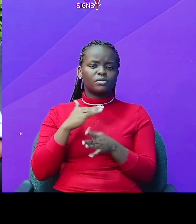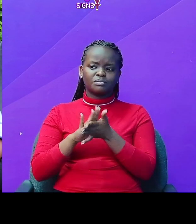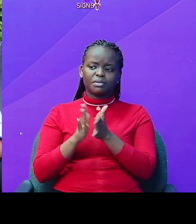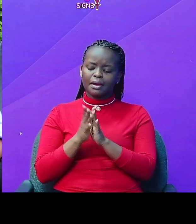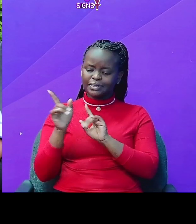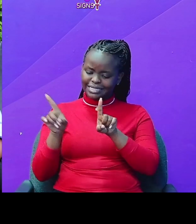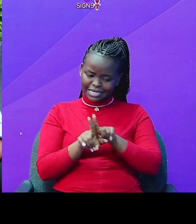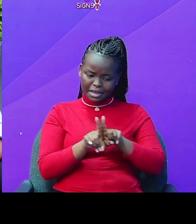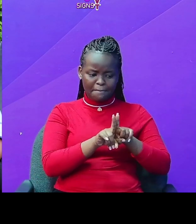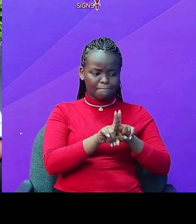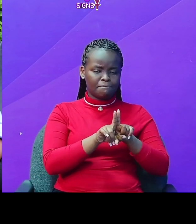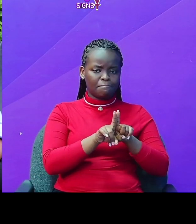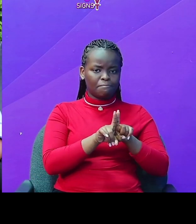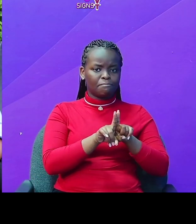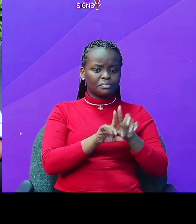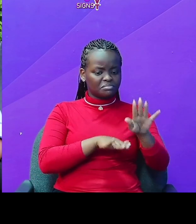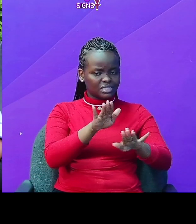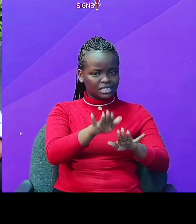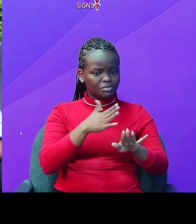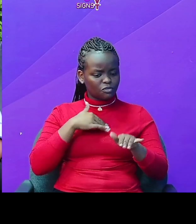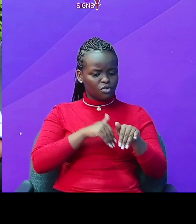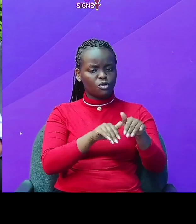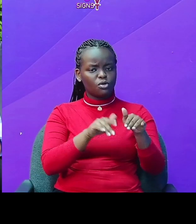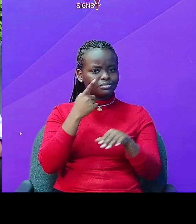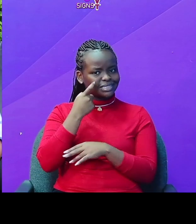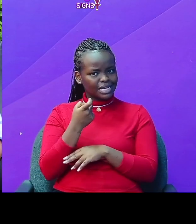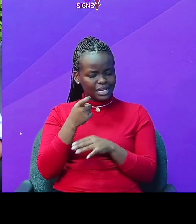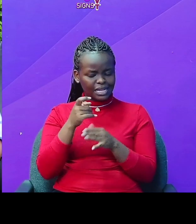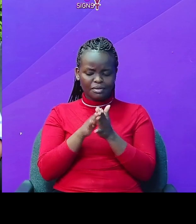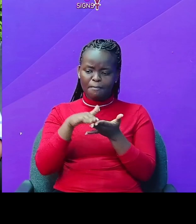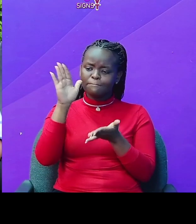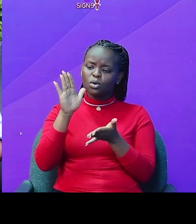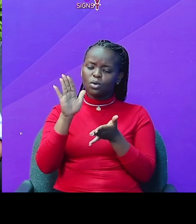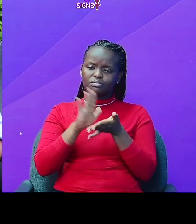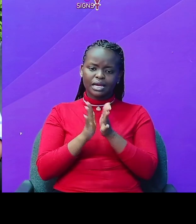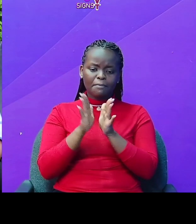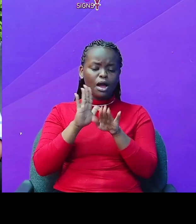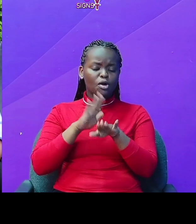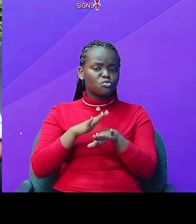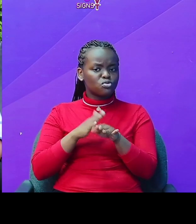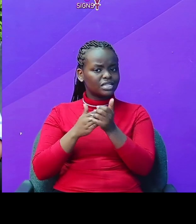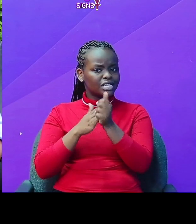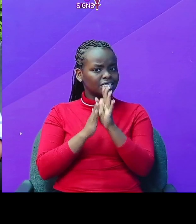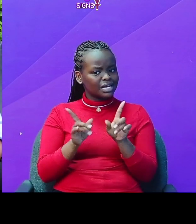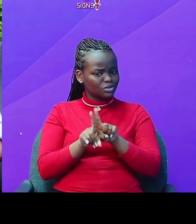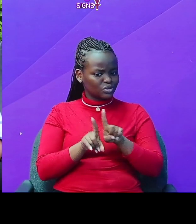journey, and I want to be a good leader as Michelle, and more of a leader. So I think